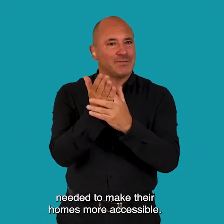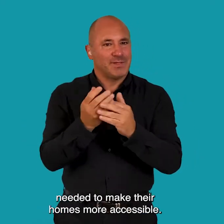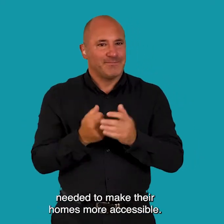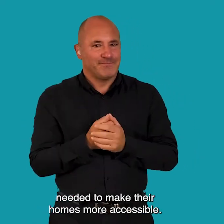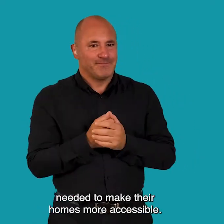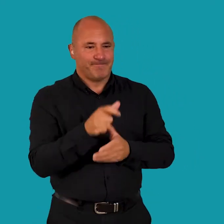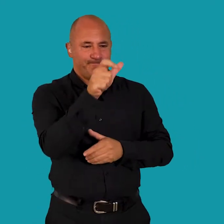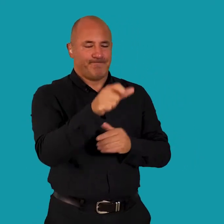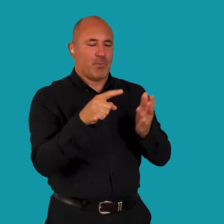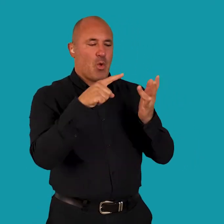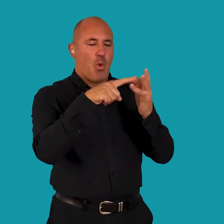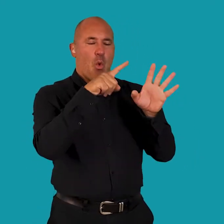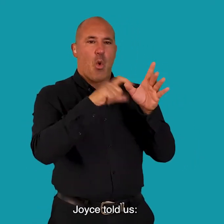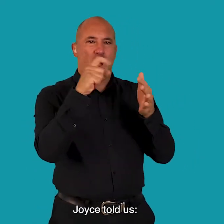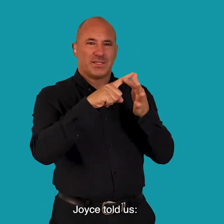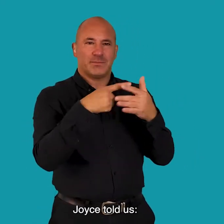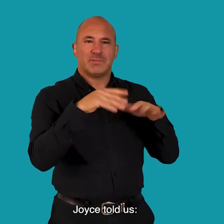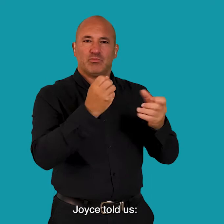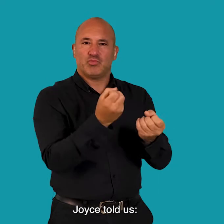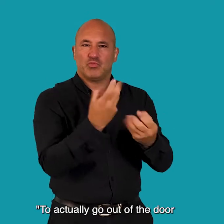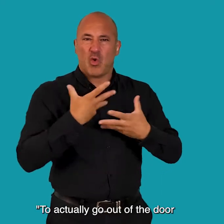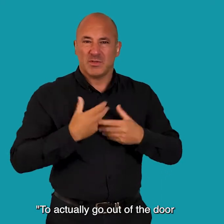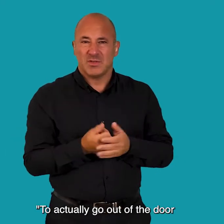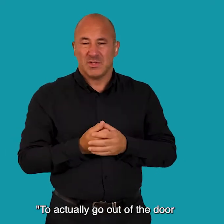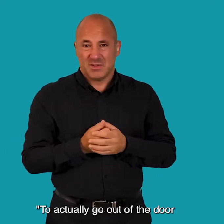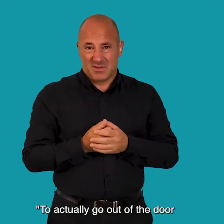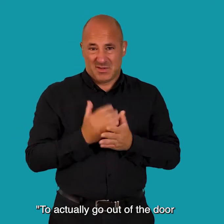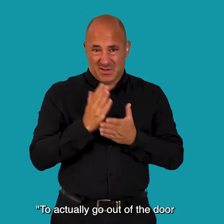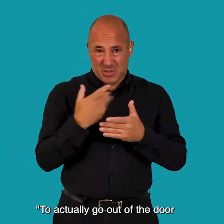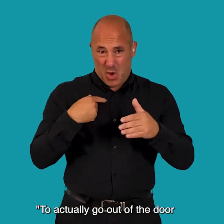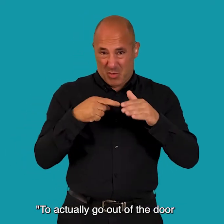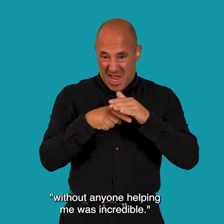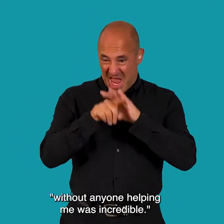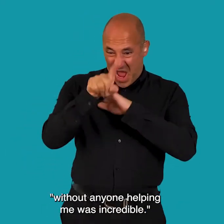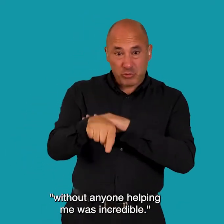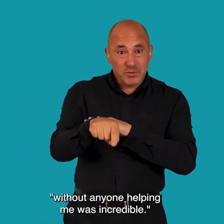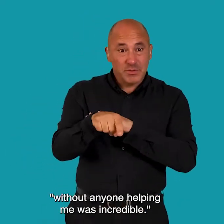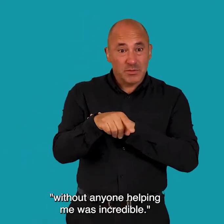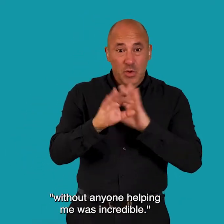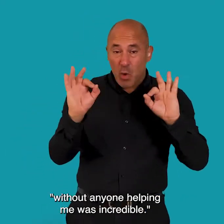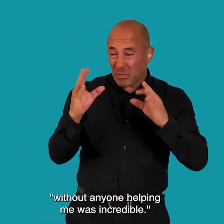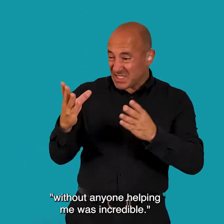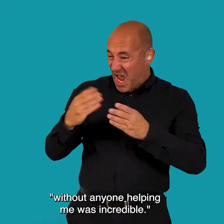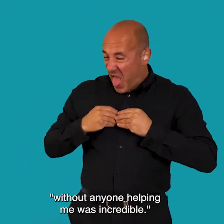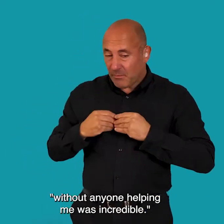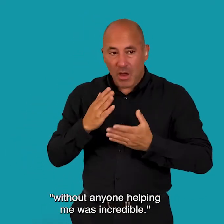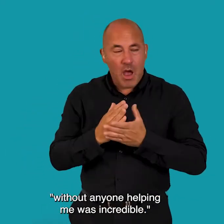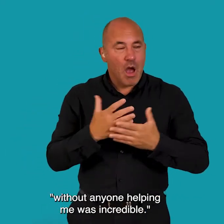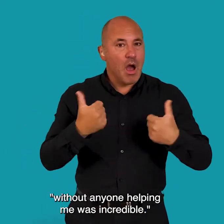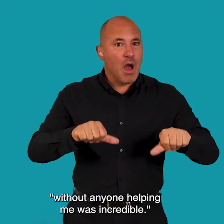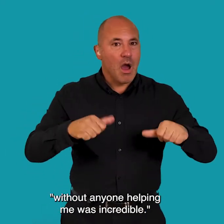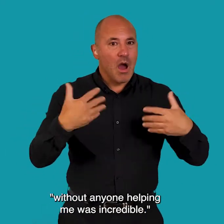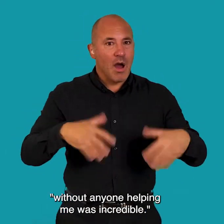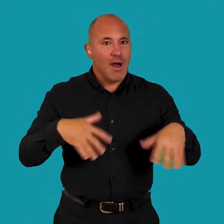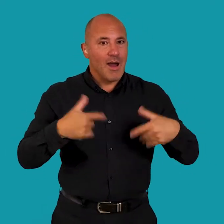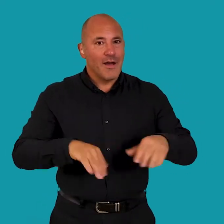accessible. Joyce told us, "To actually go out of the door without anyone helping me was incredible. We